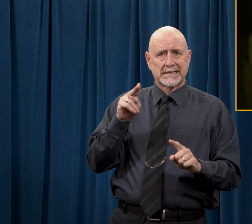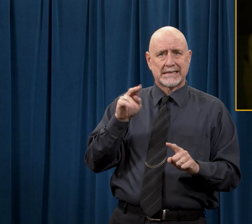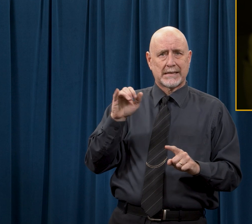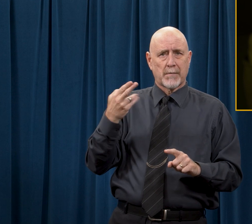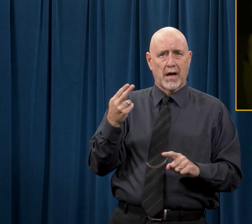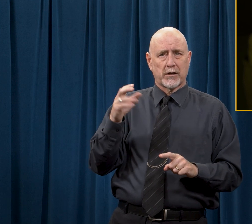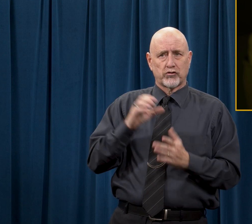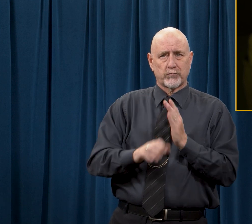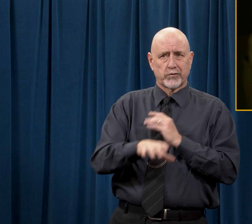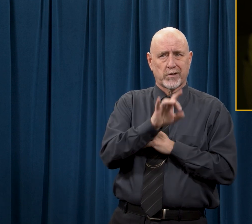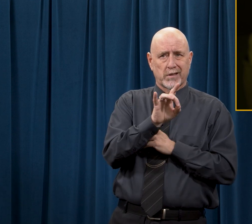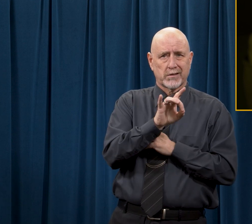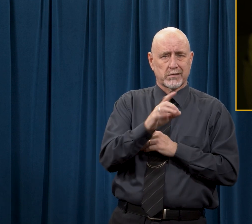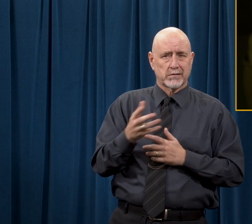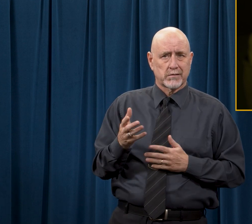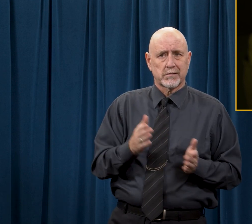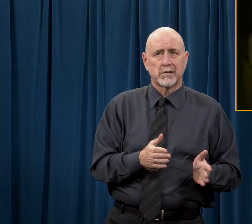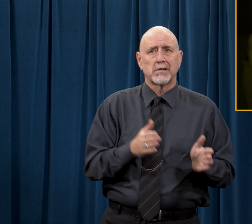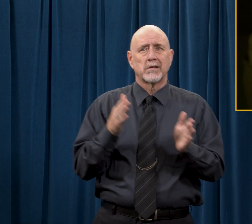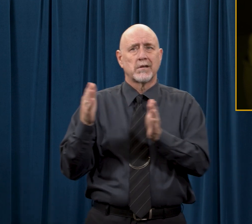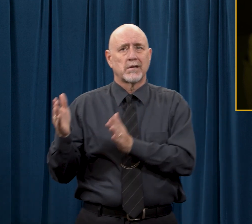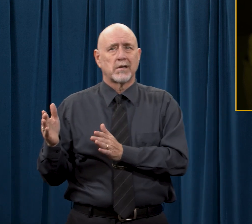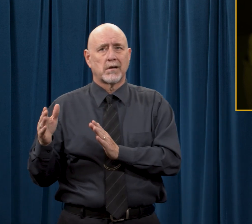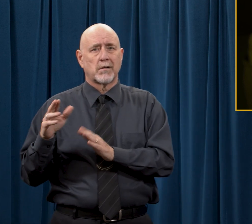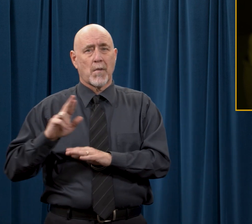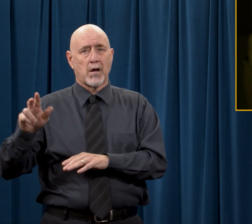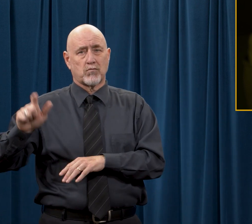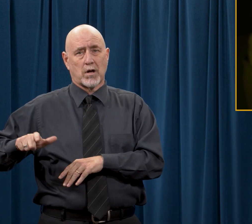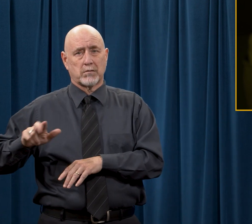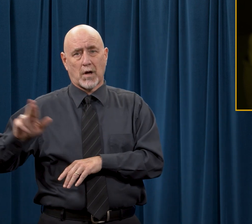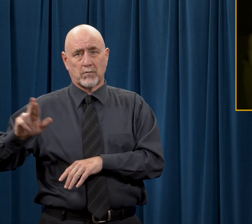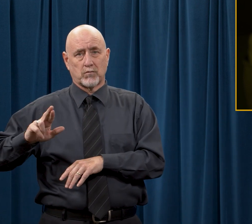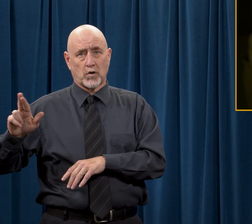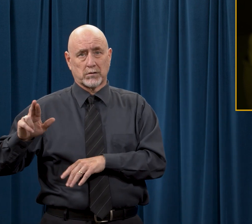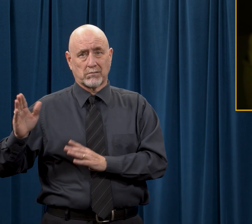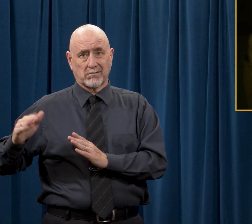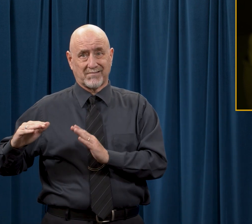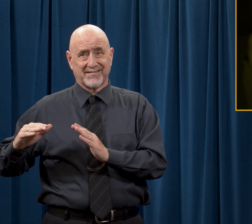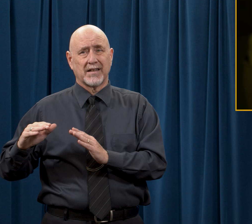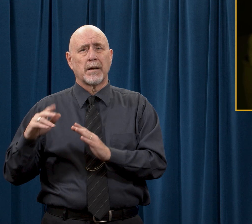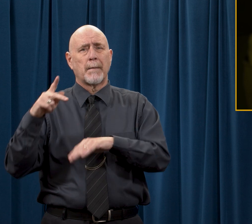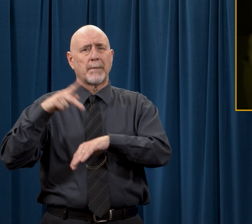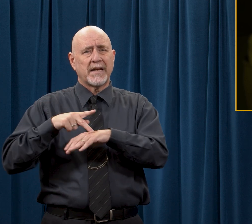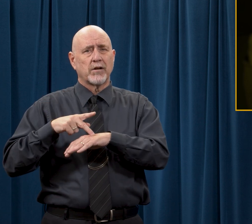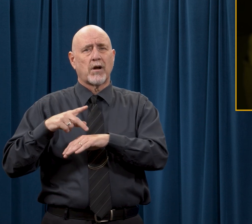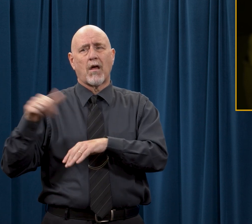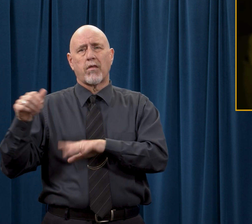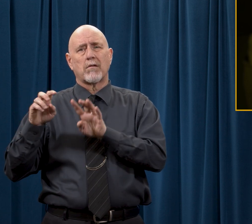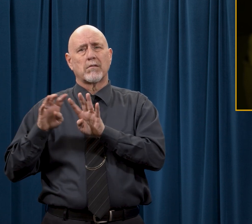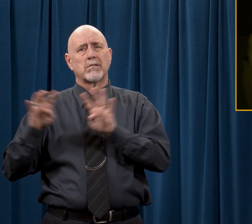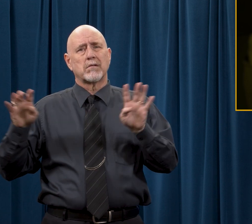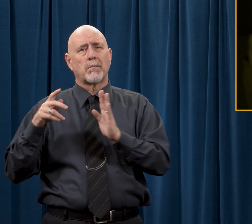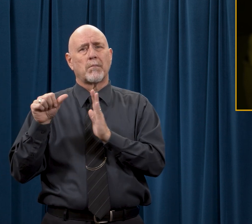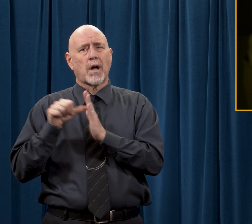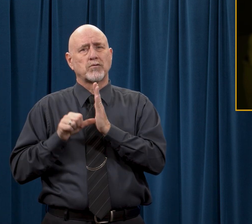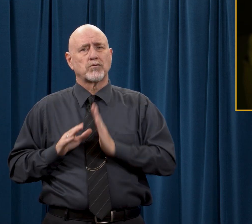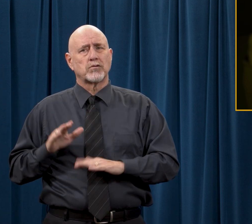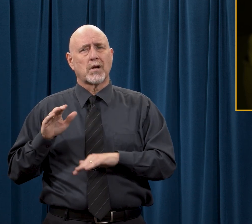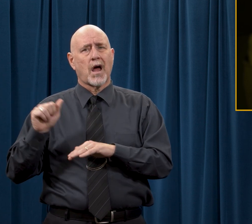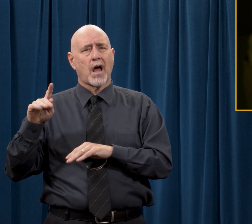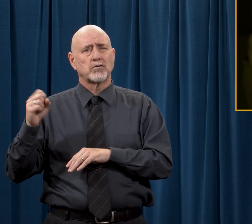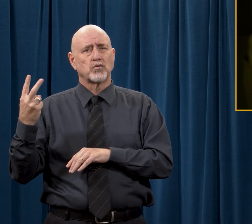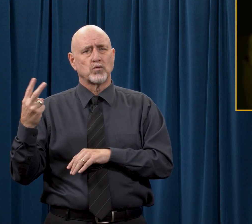people from Nehemiah chapter 8. And then in the bottom right, Peter and the apostles on the day of Pentecost in